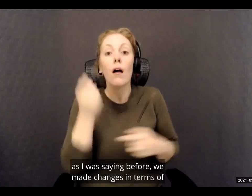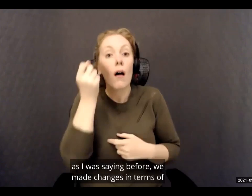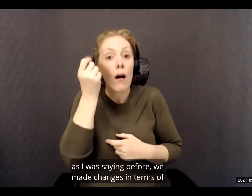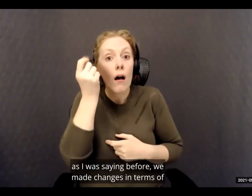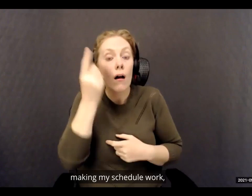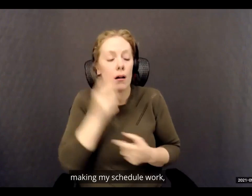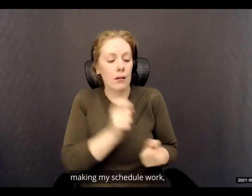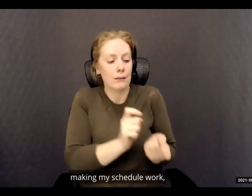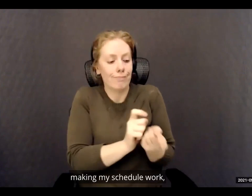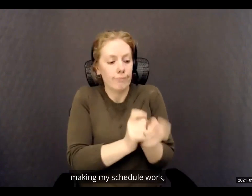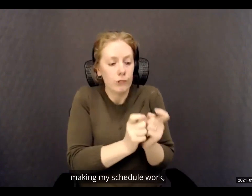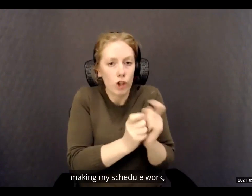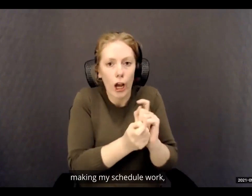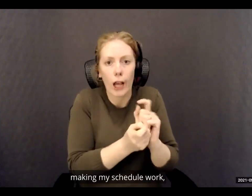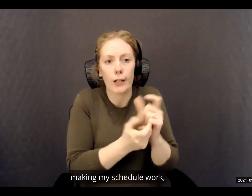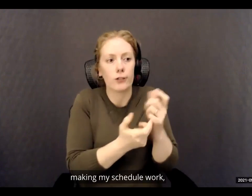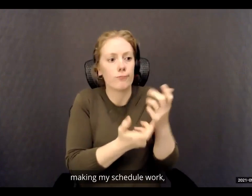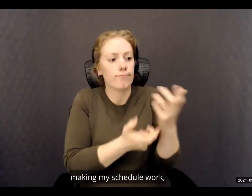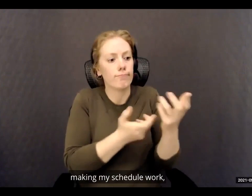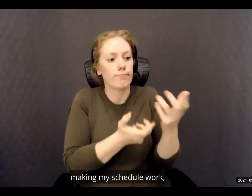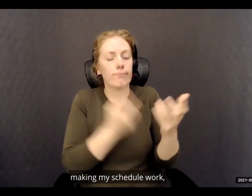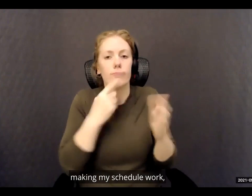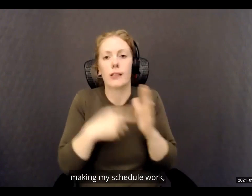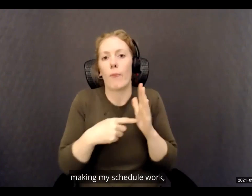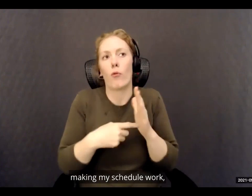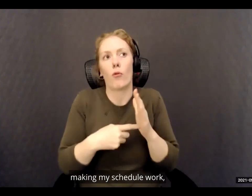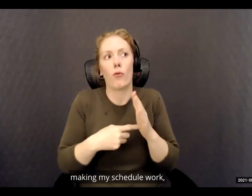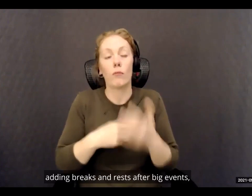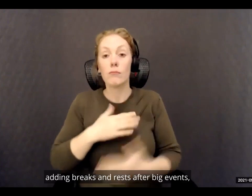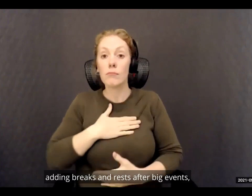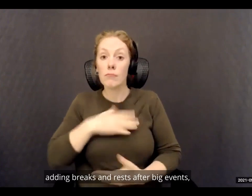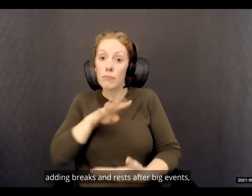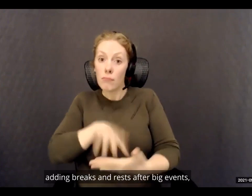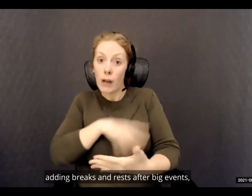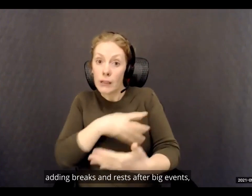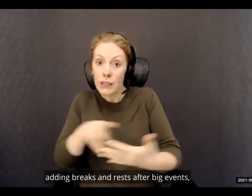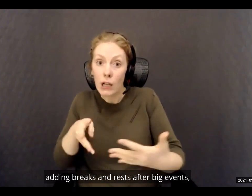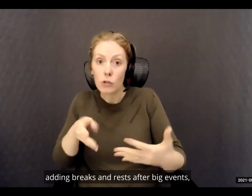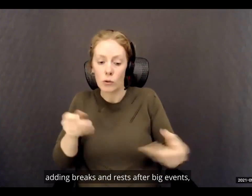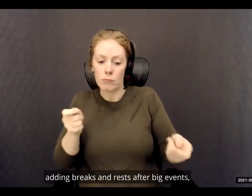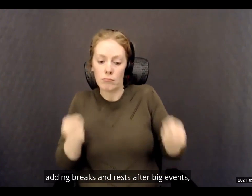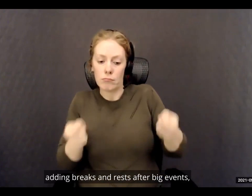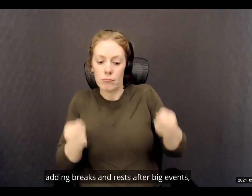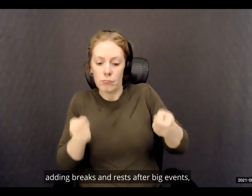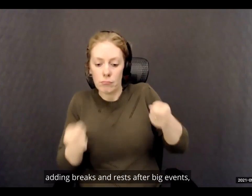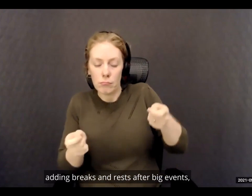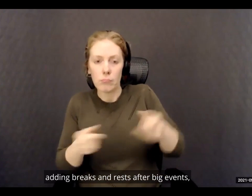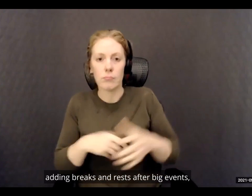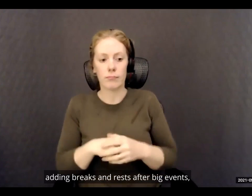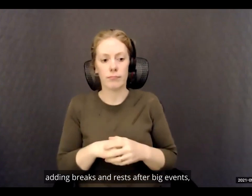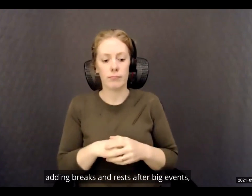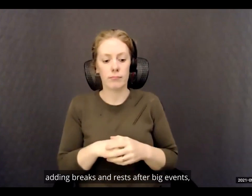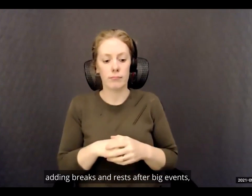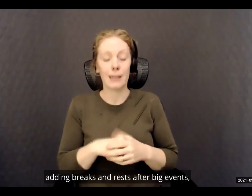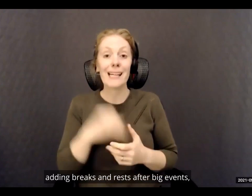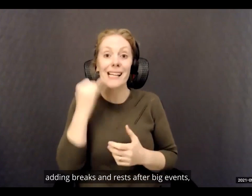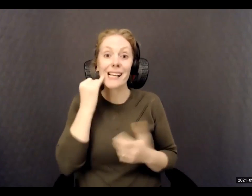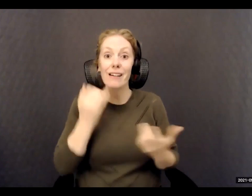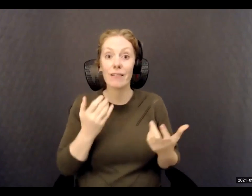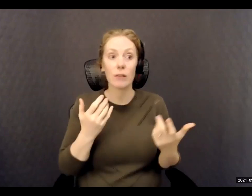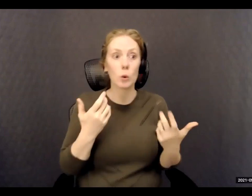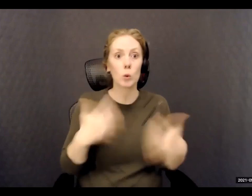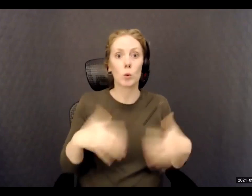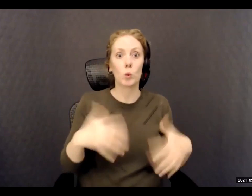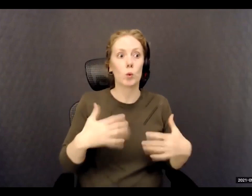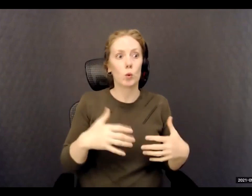of making my schedule work, adding breaks and rests after big events,